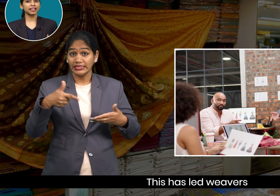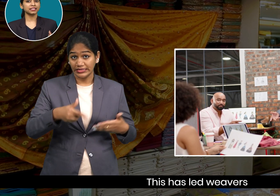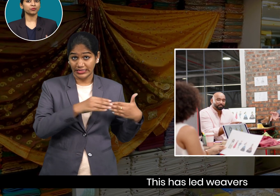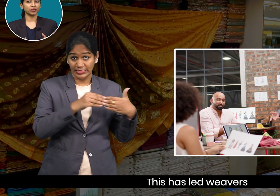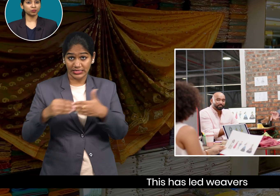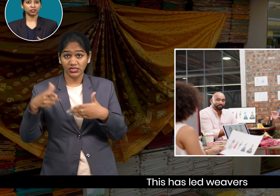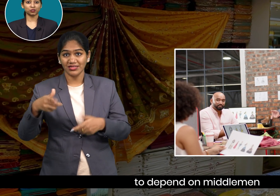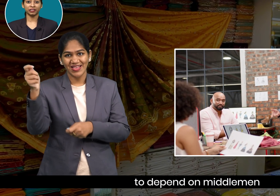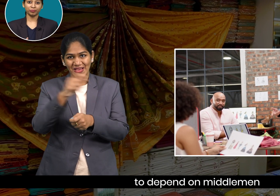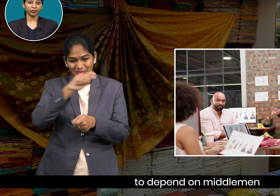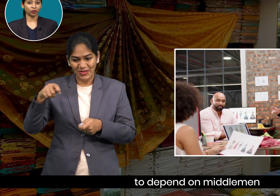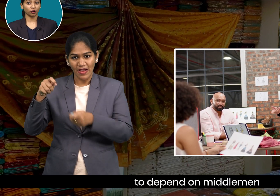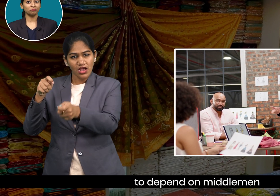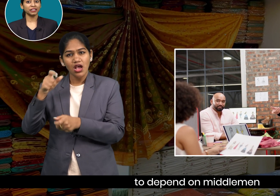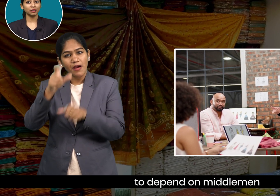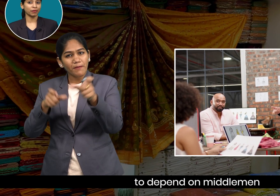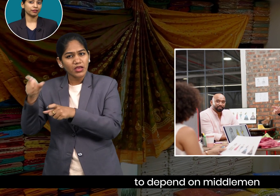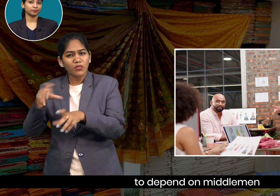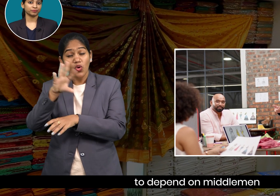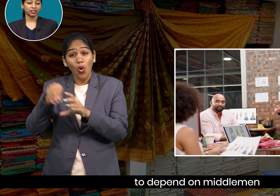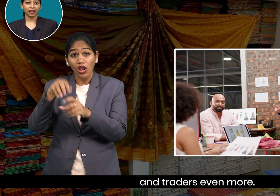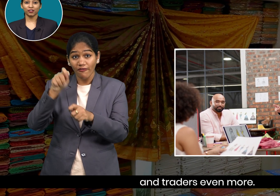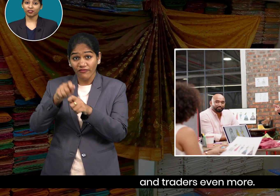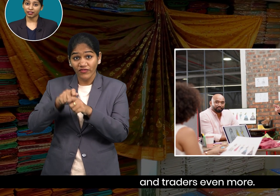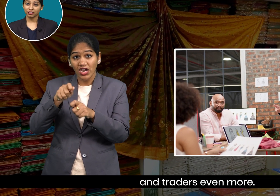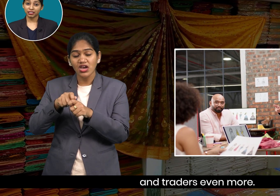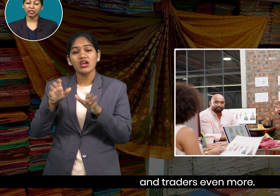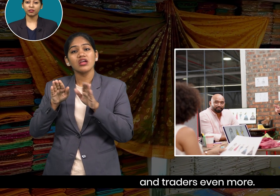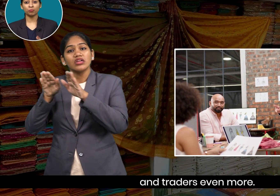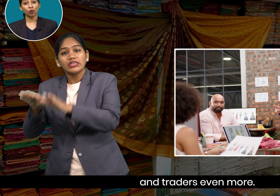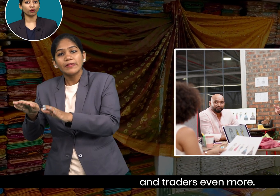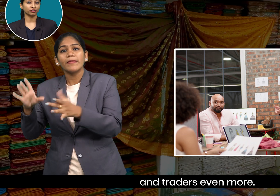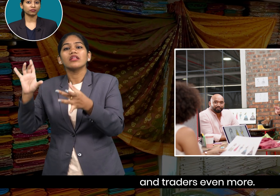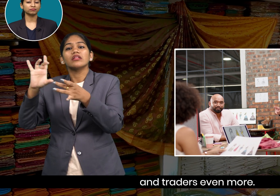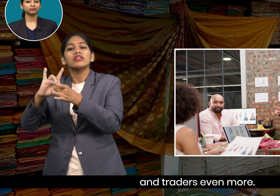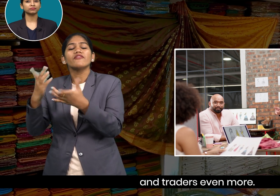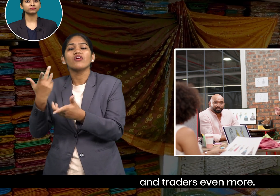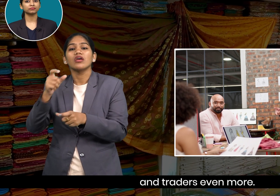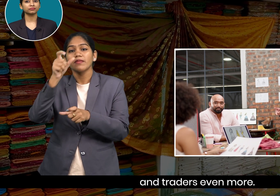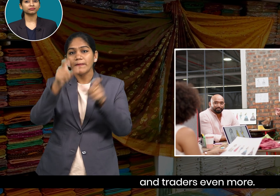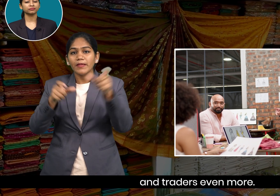This has led weavers to depend on middlemen and traders even more.